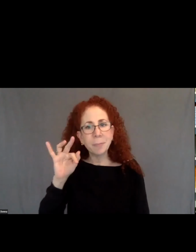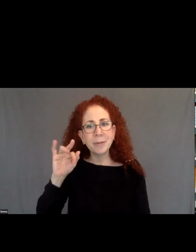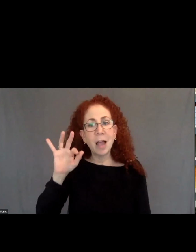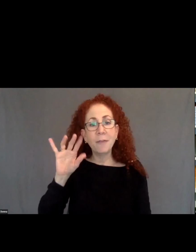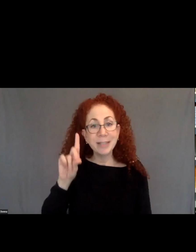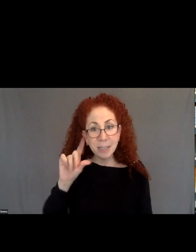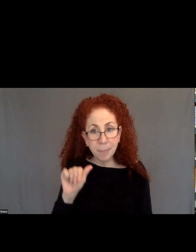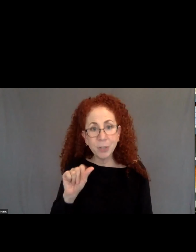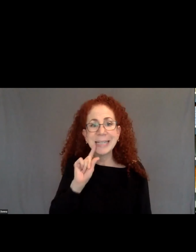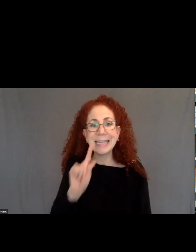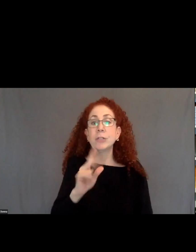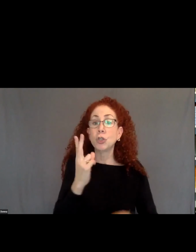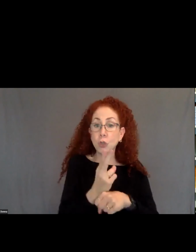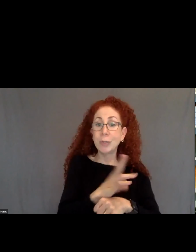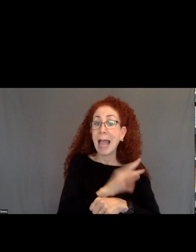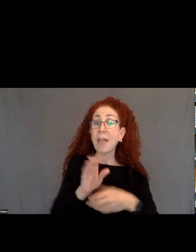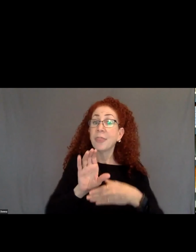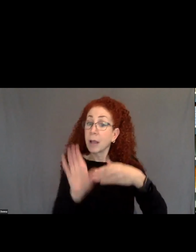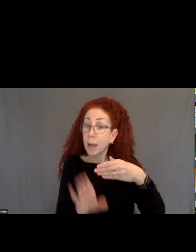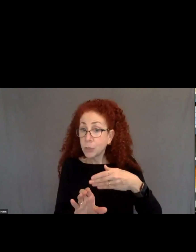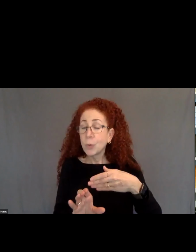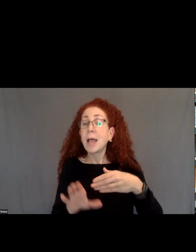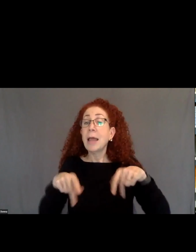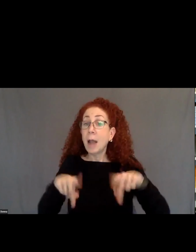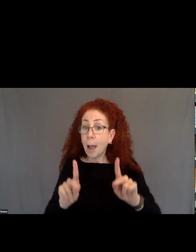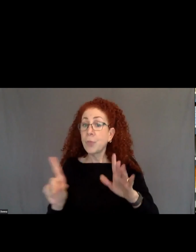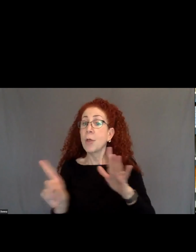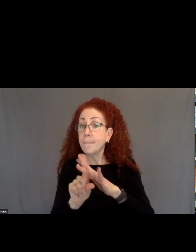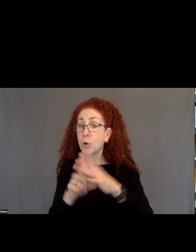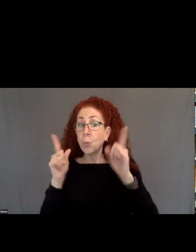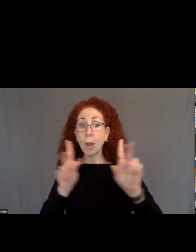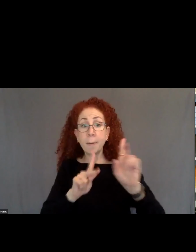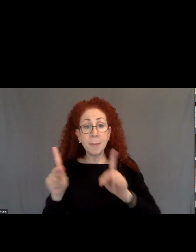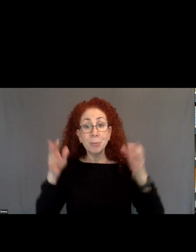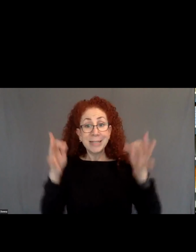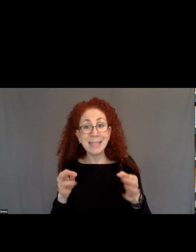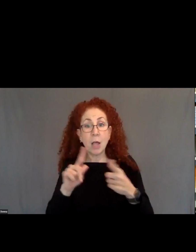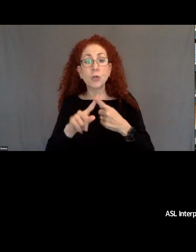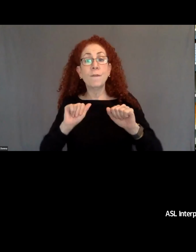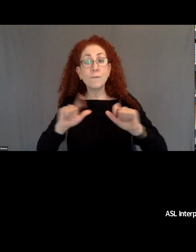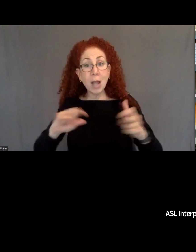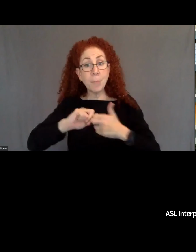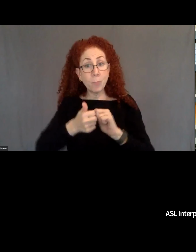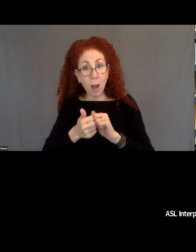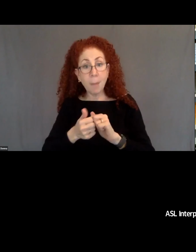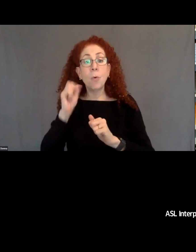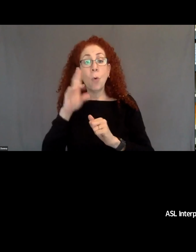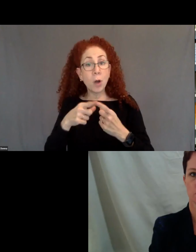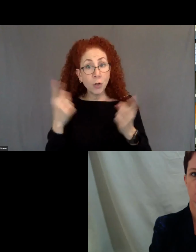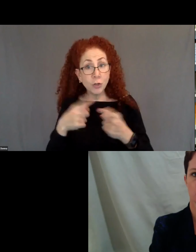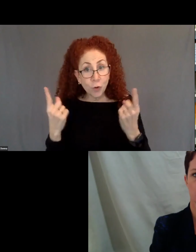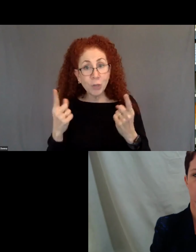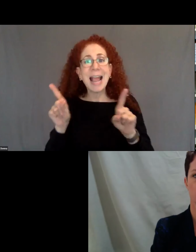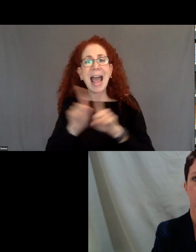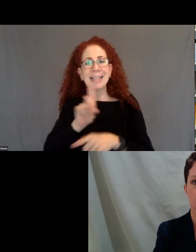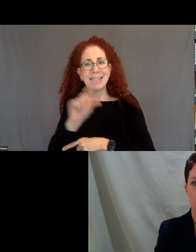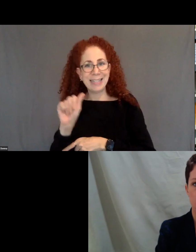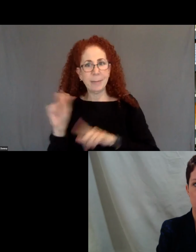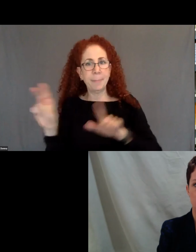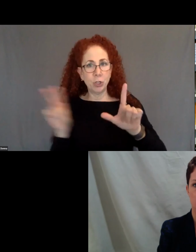is employed and the consequences and opportunities that emerge when people choose to frame a problem or controversy in disability